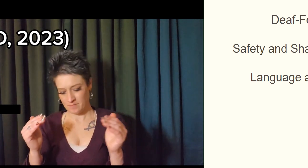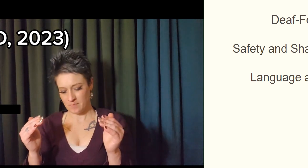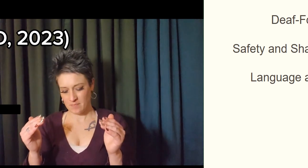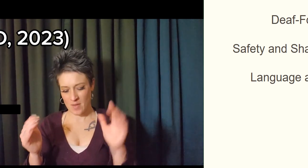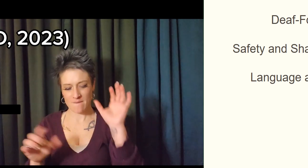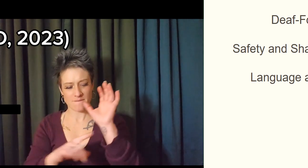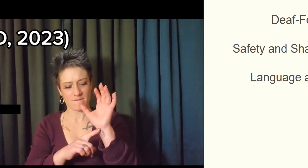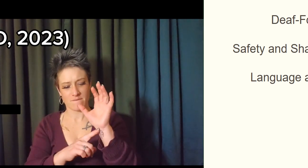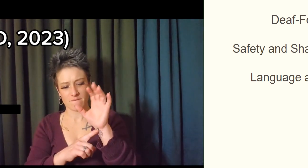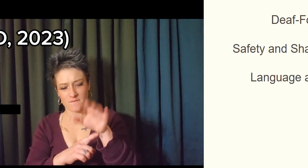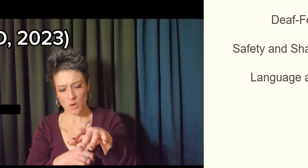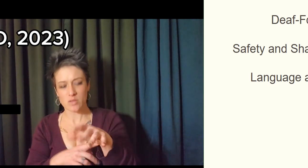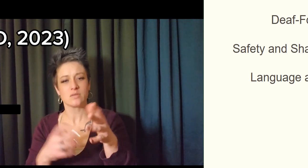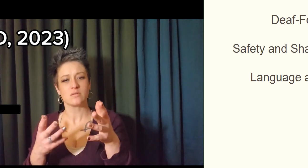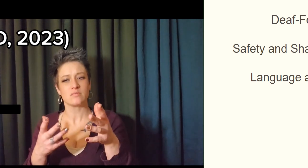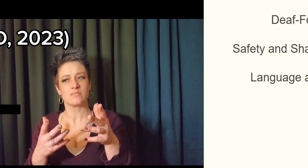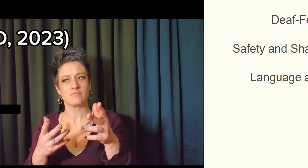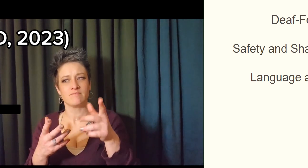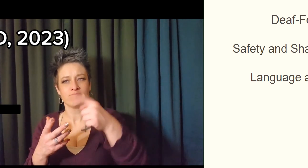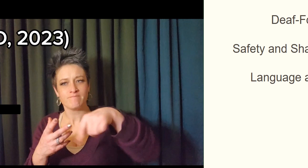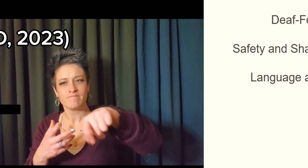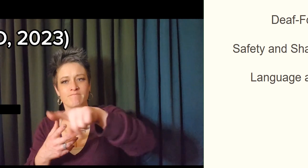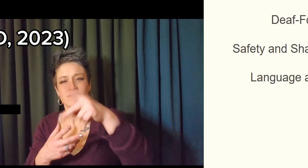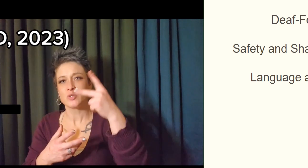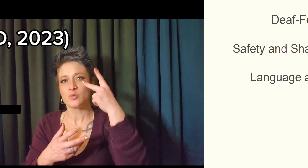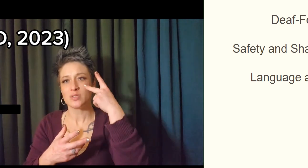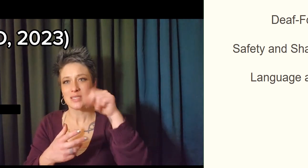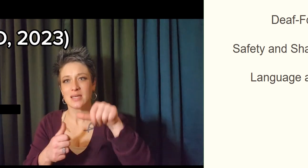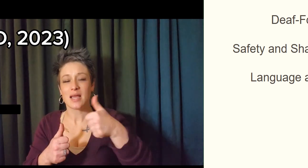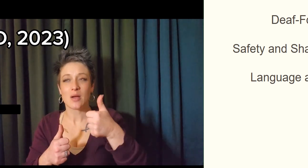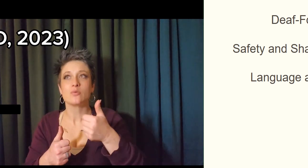but what is best to